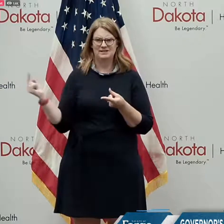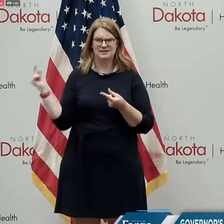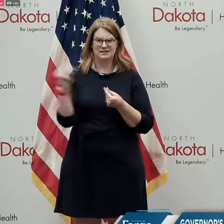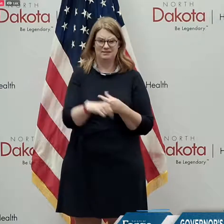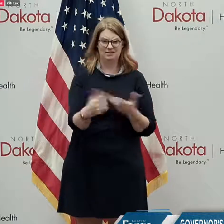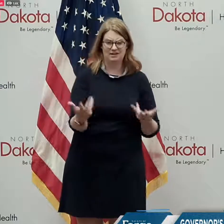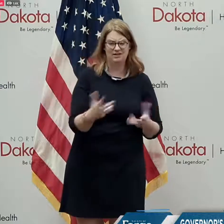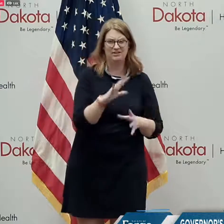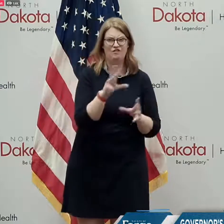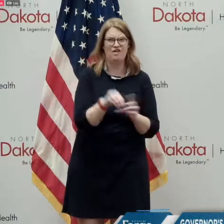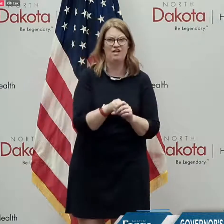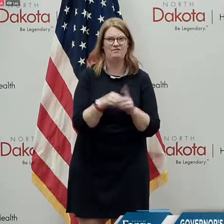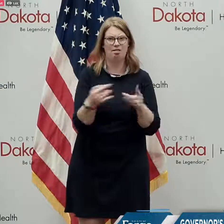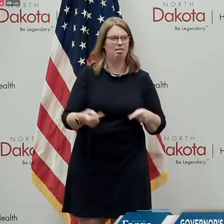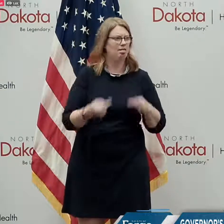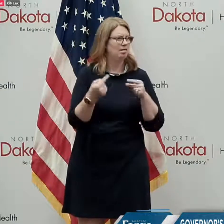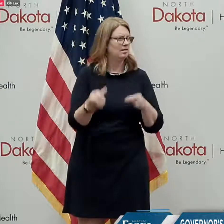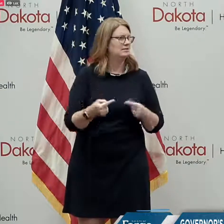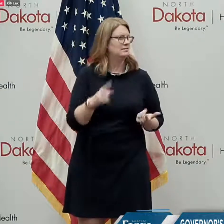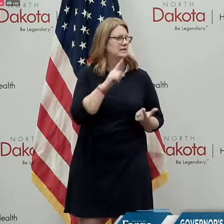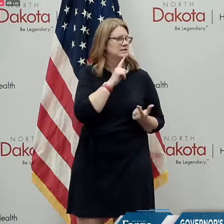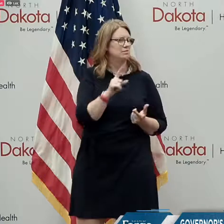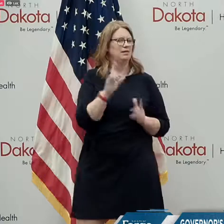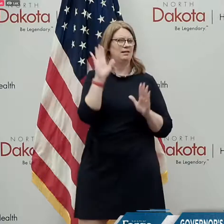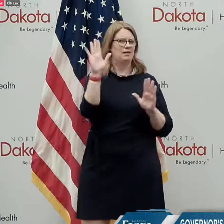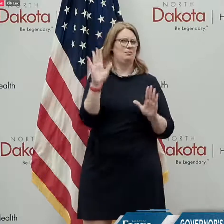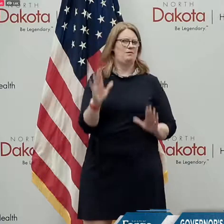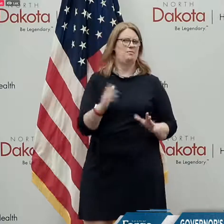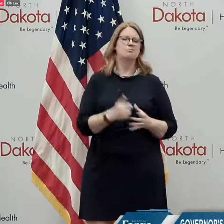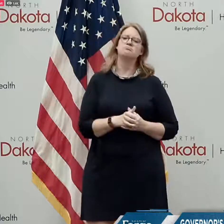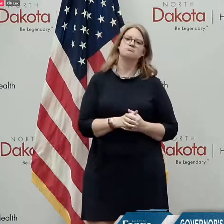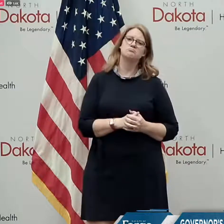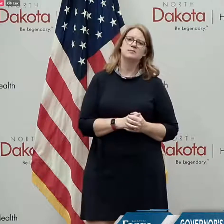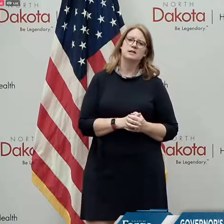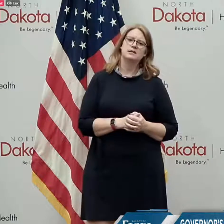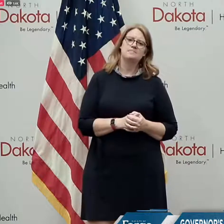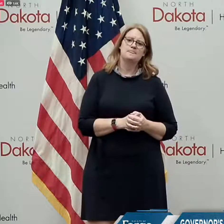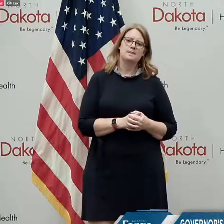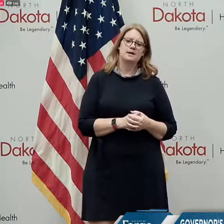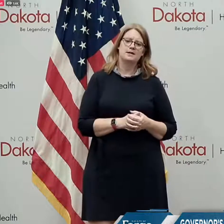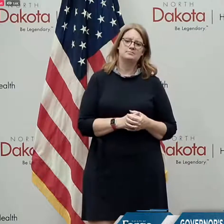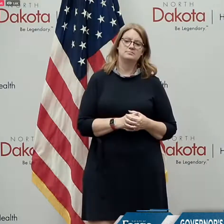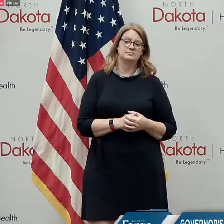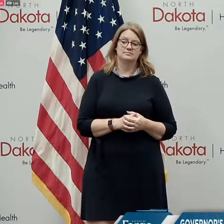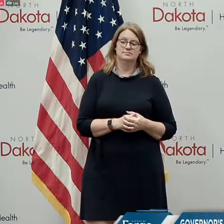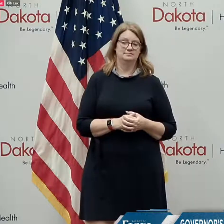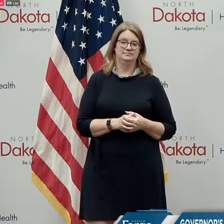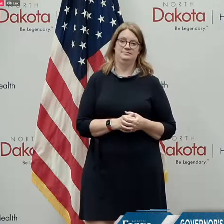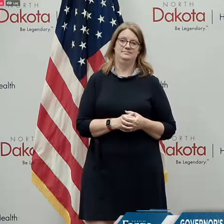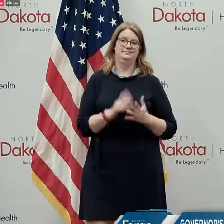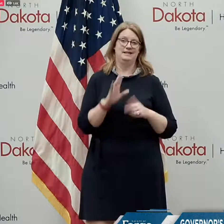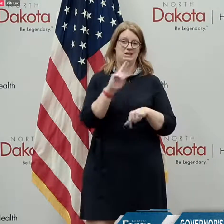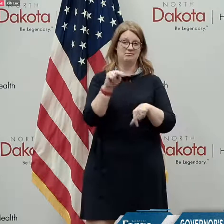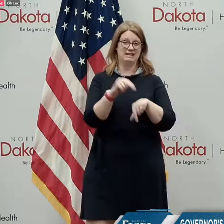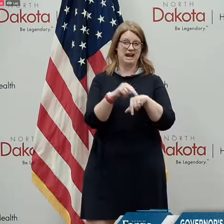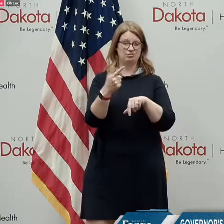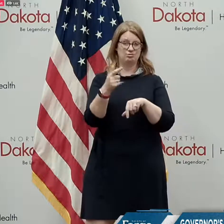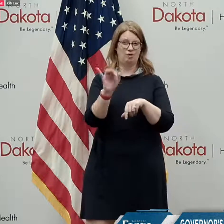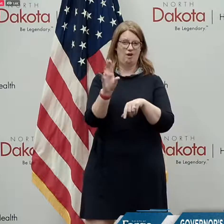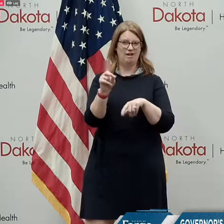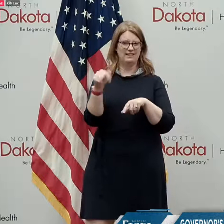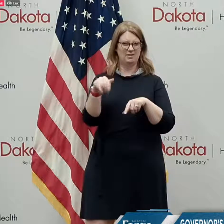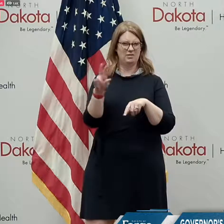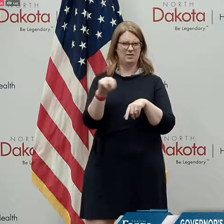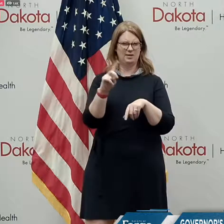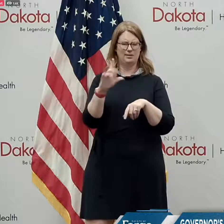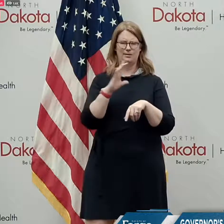the challenges, it's really incredible. So when we talk about our National Guard in North